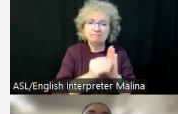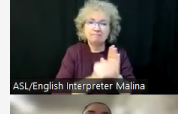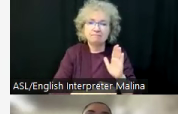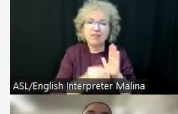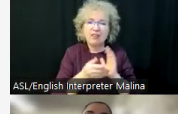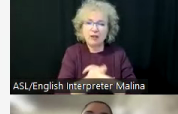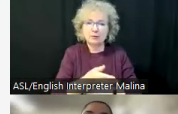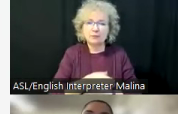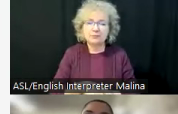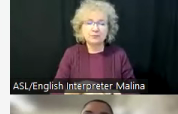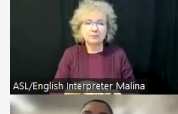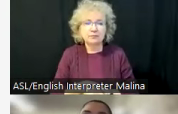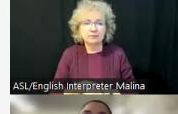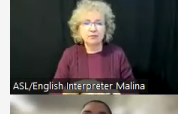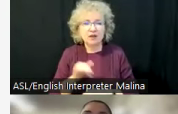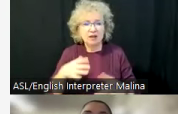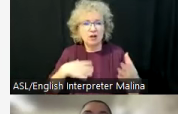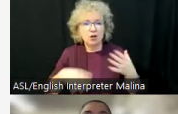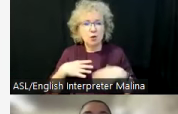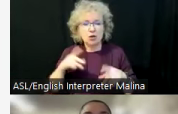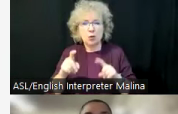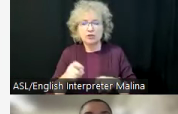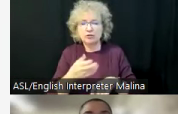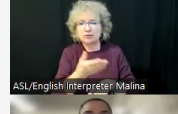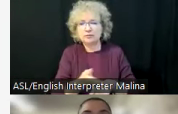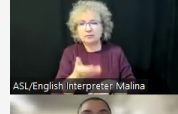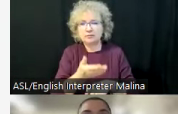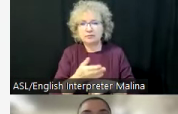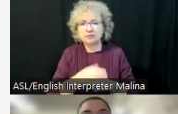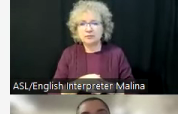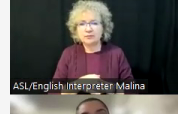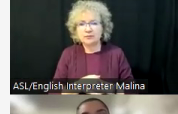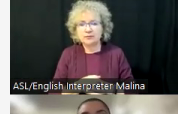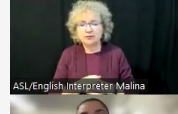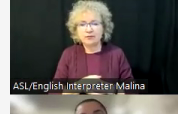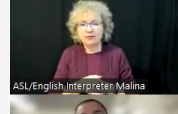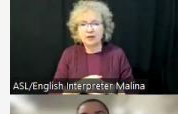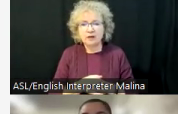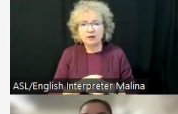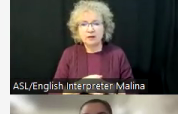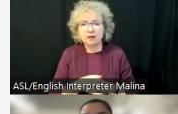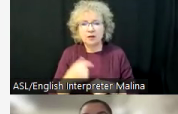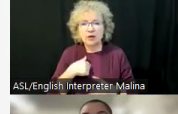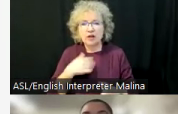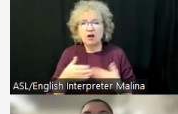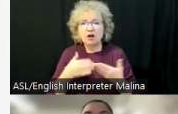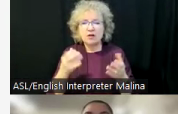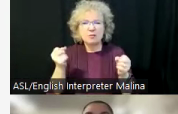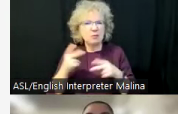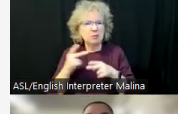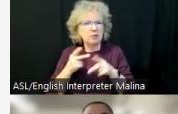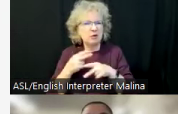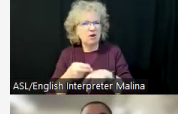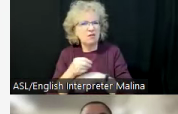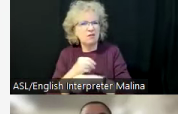This is the clothing questionnaire I'm talking about, because we do offer what a lot of people call it virtual. We